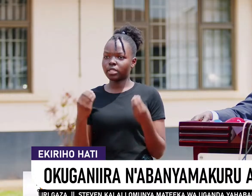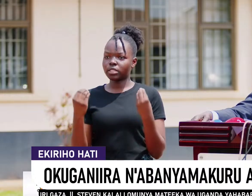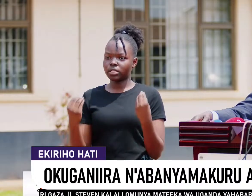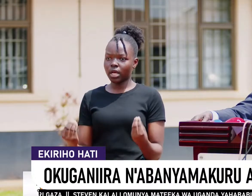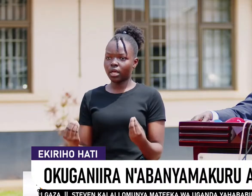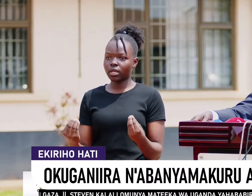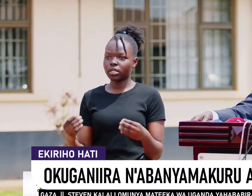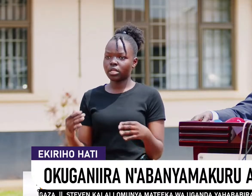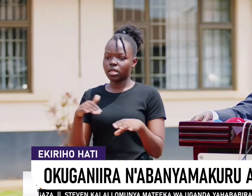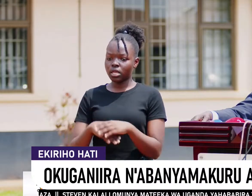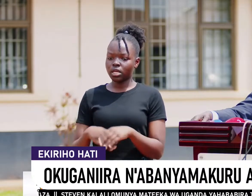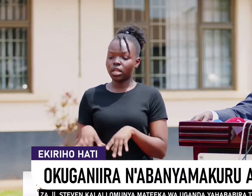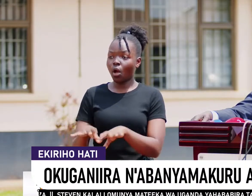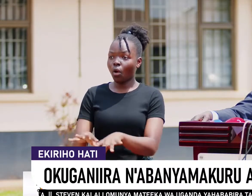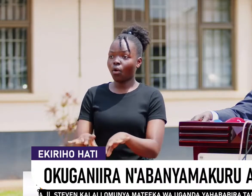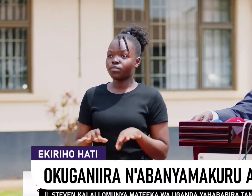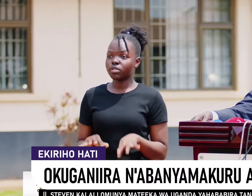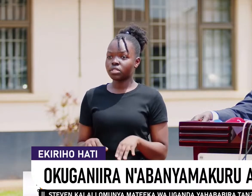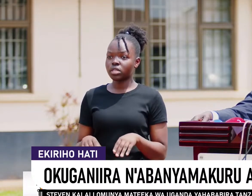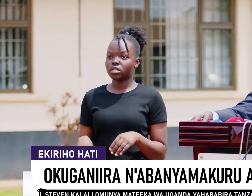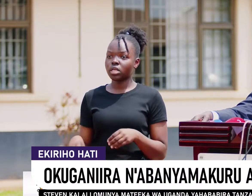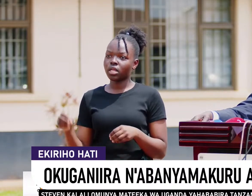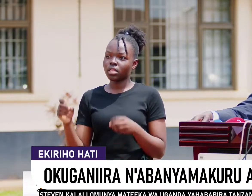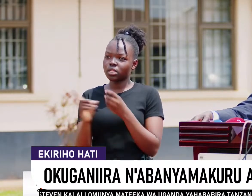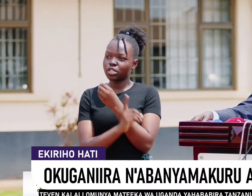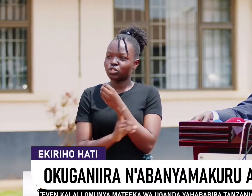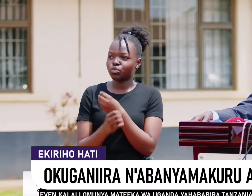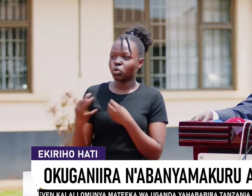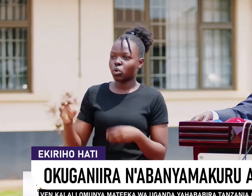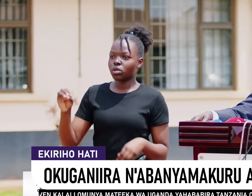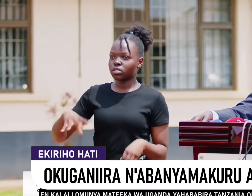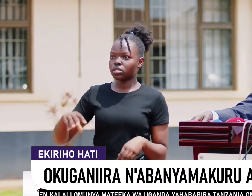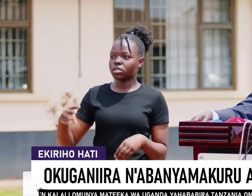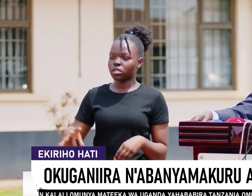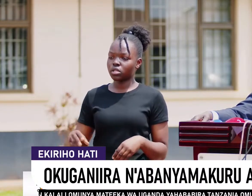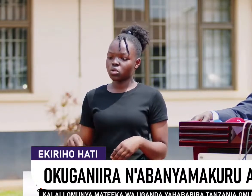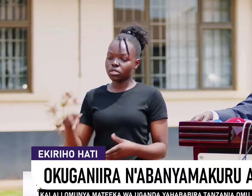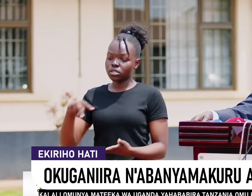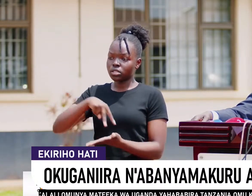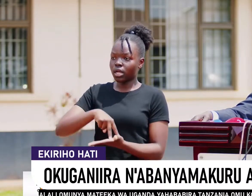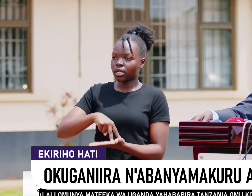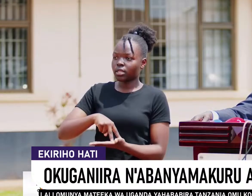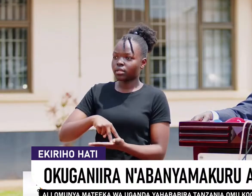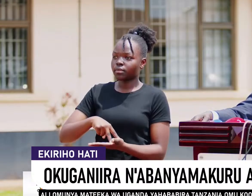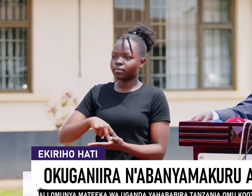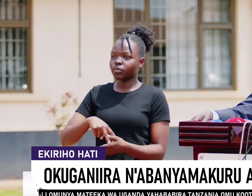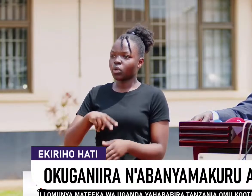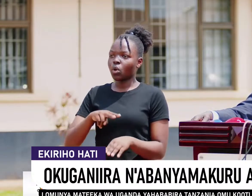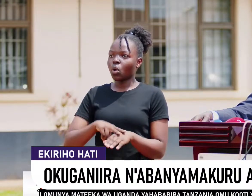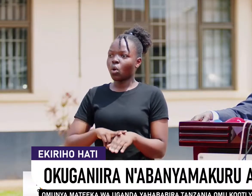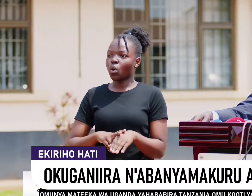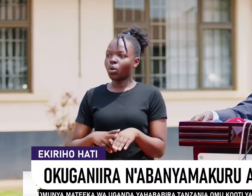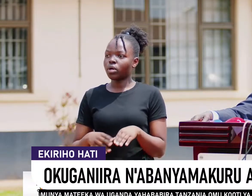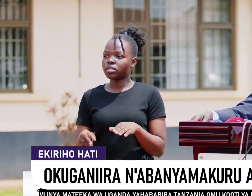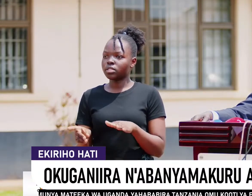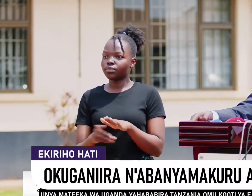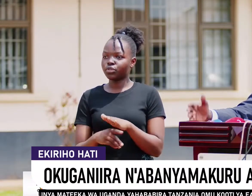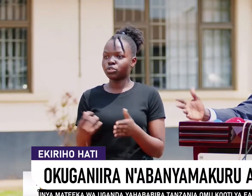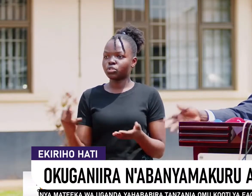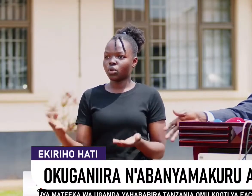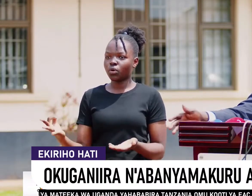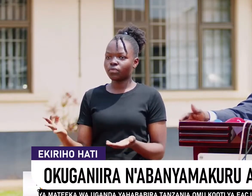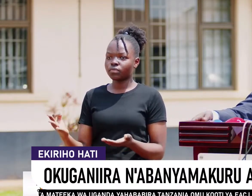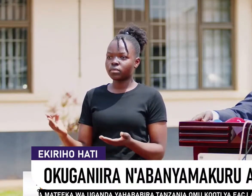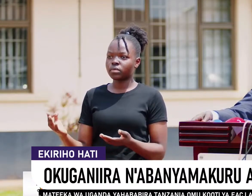city. Ekibinja kyokubiri babagenda kwesimba mu municipality oba division za city